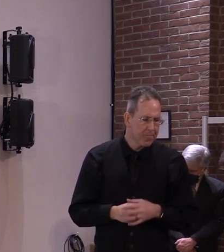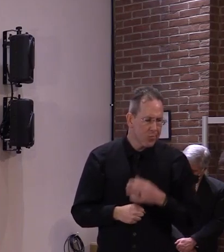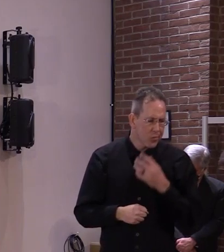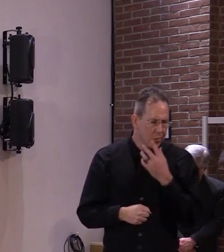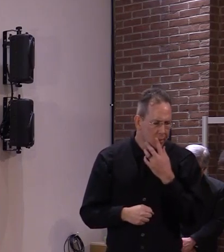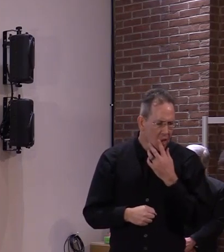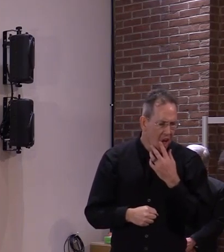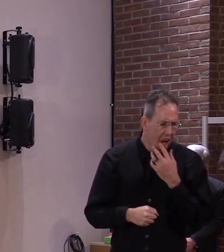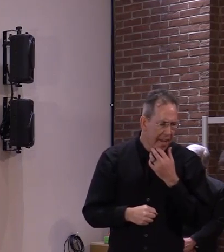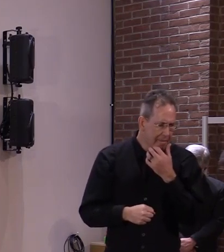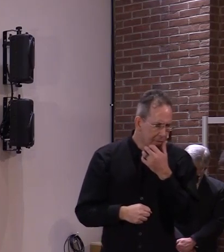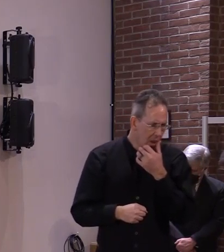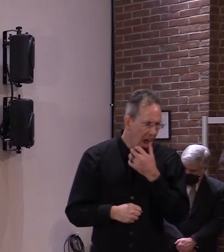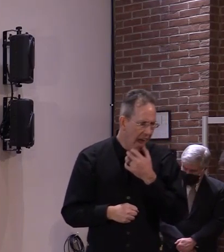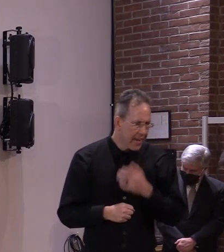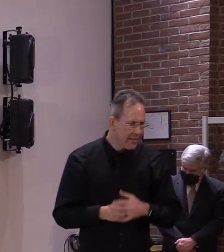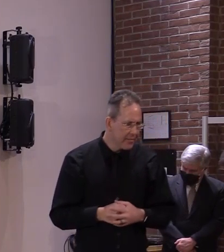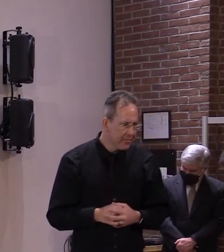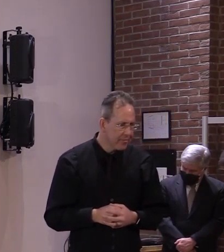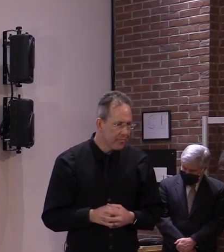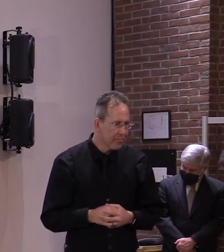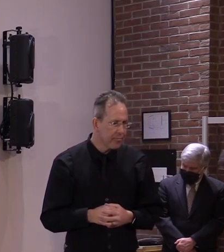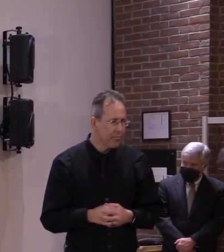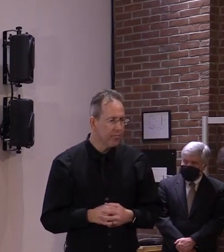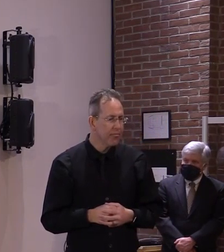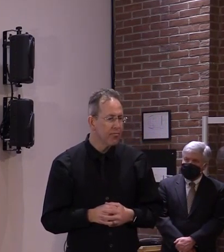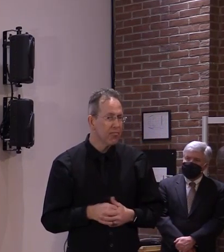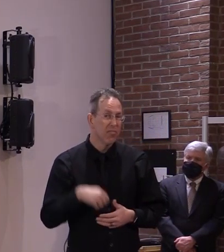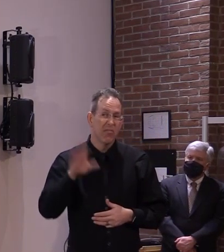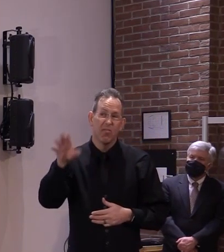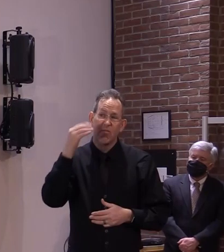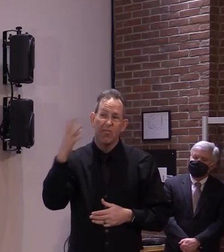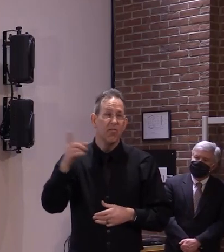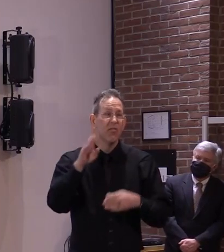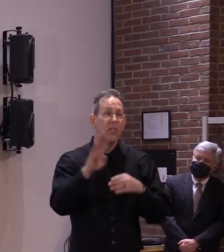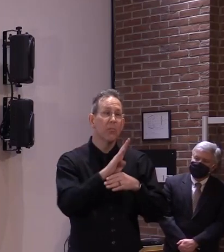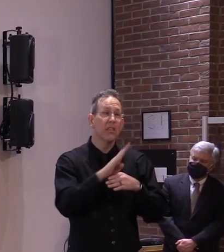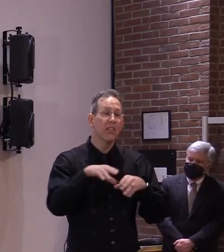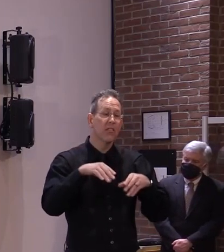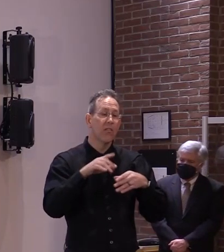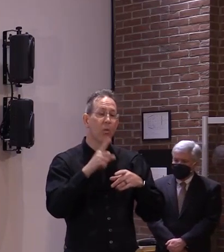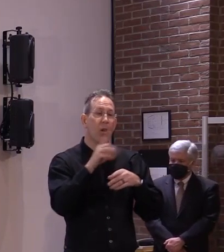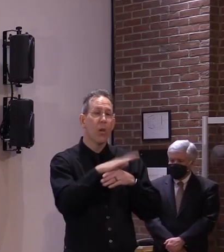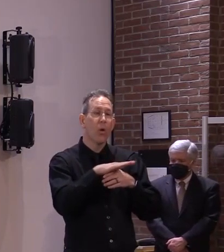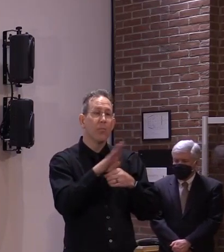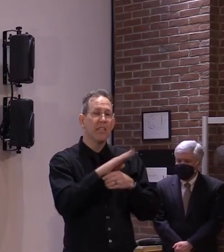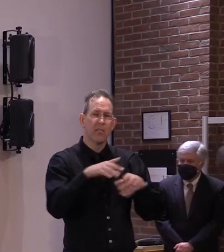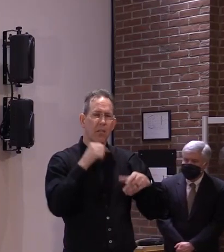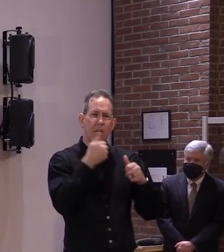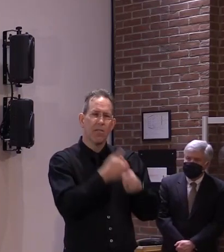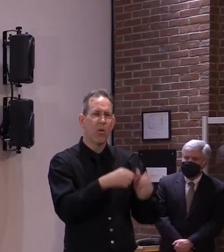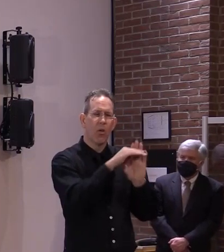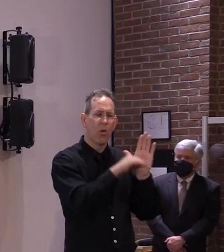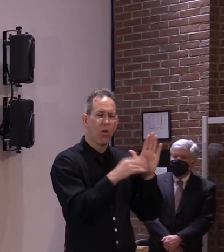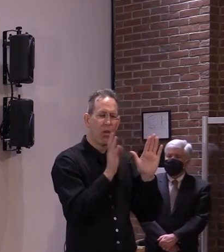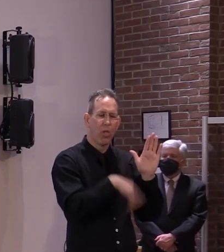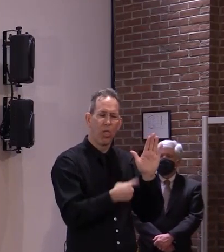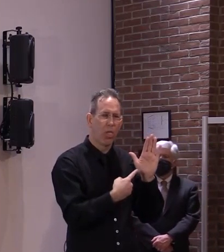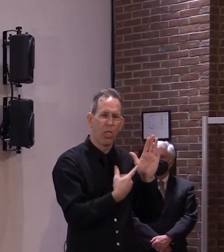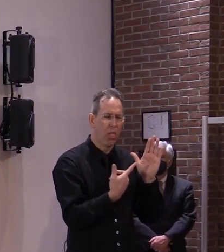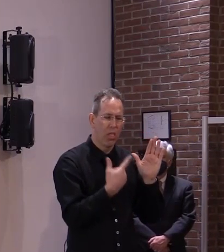comply with the guidelines. What does a person in the community have to do to be safe? Are there